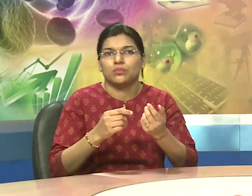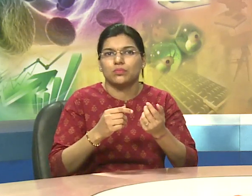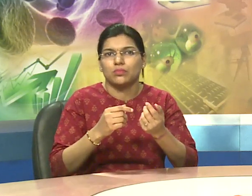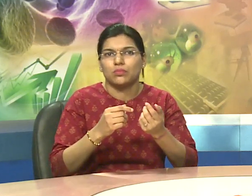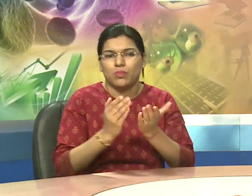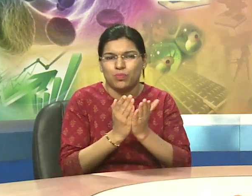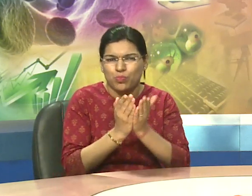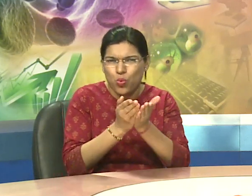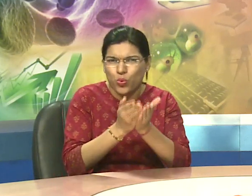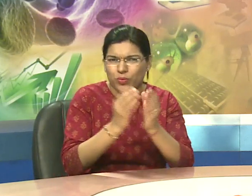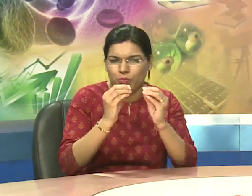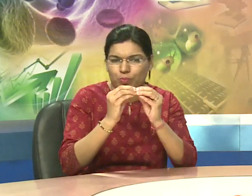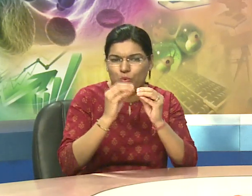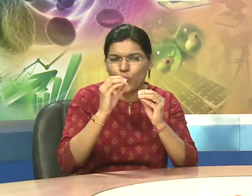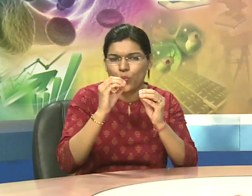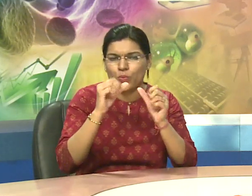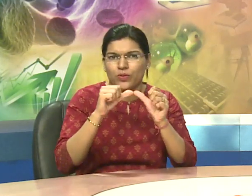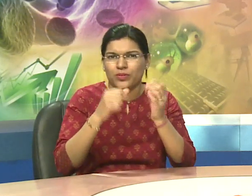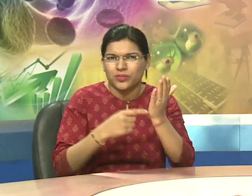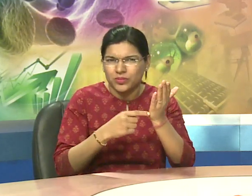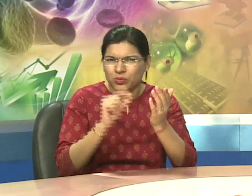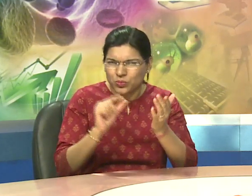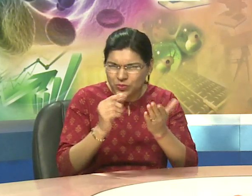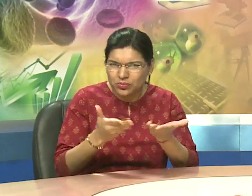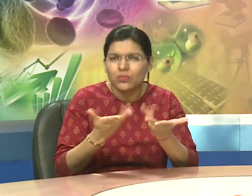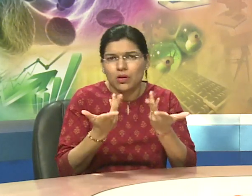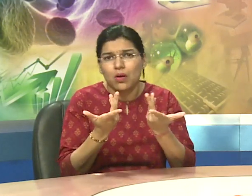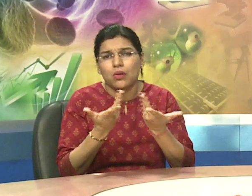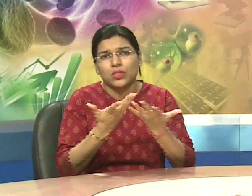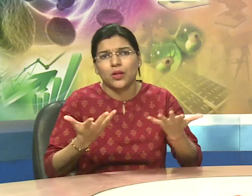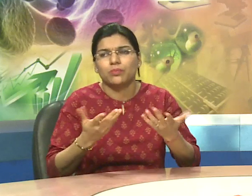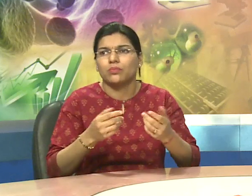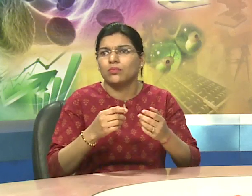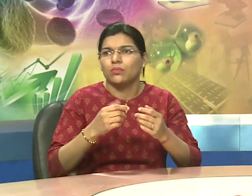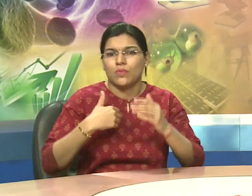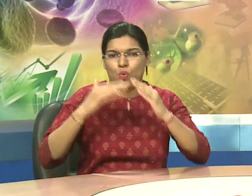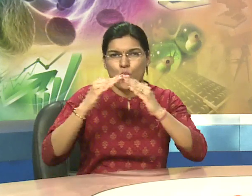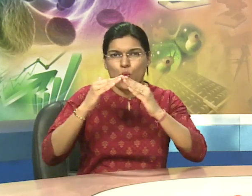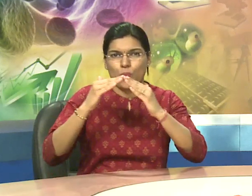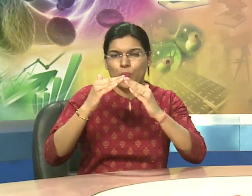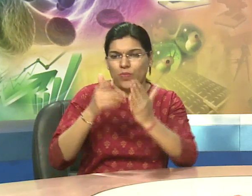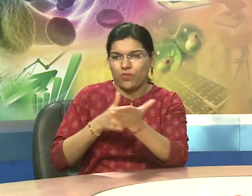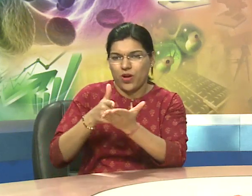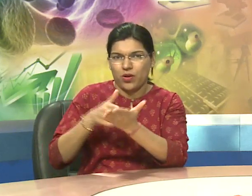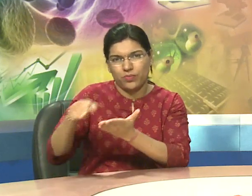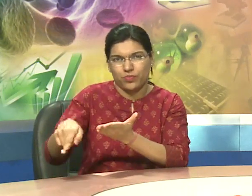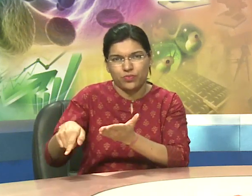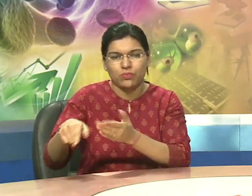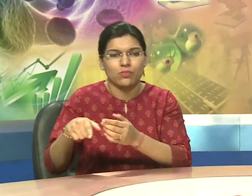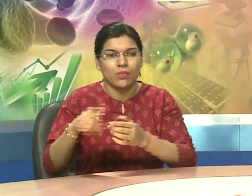transport. Further, in water transport, we use boats. For example,